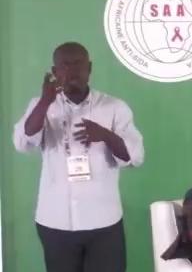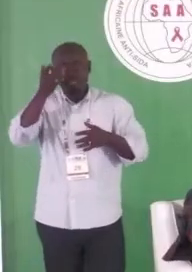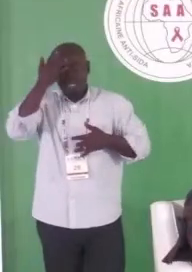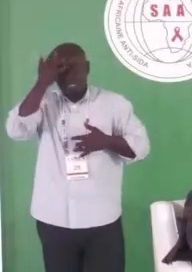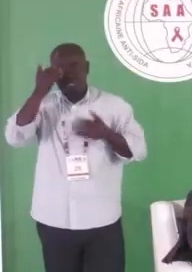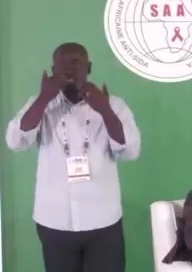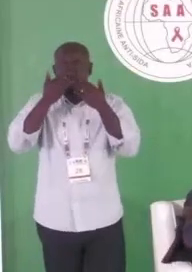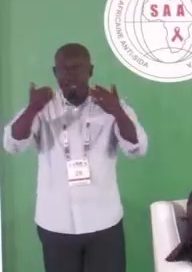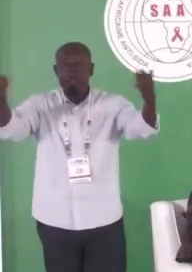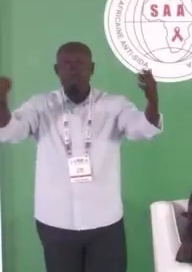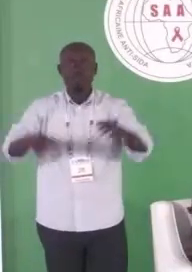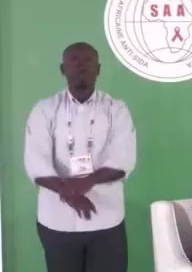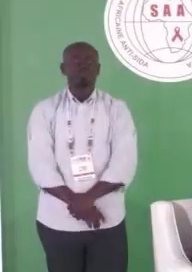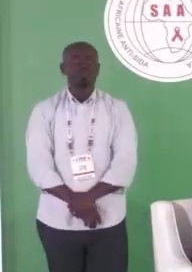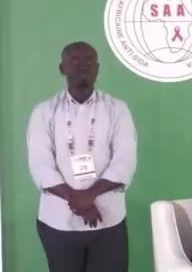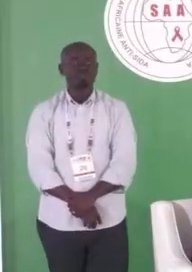very much.